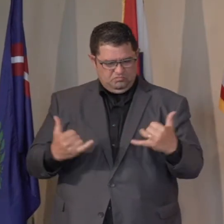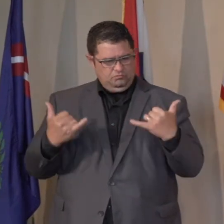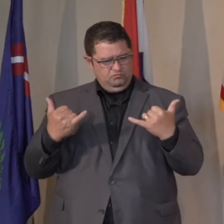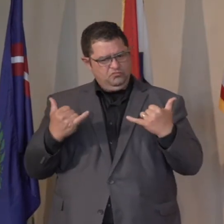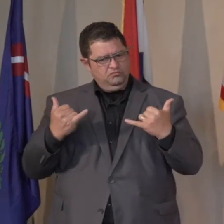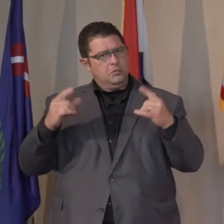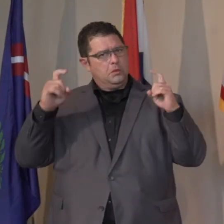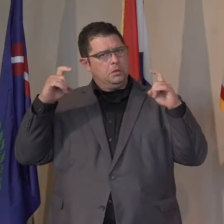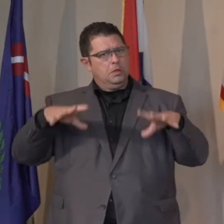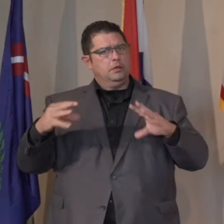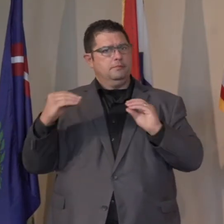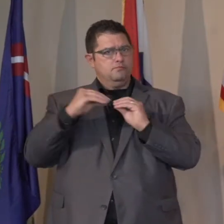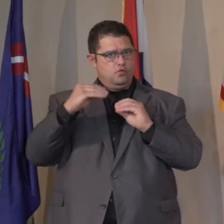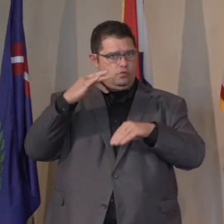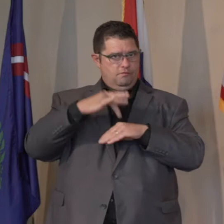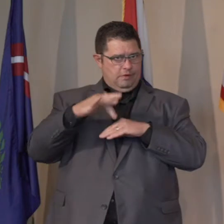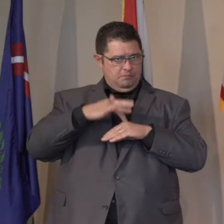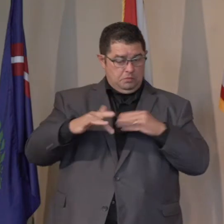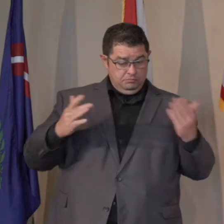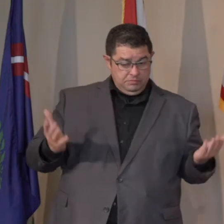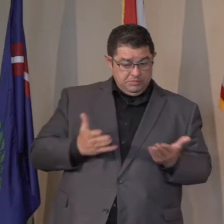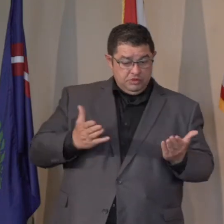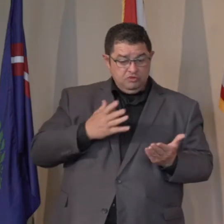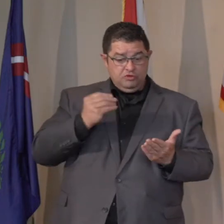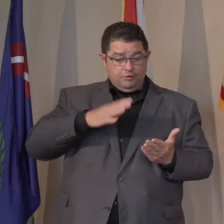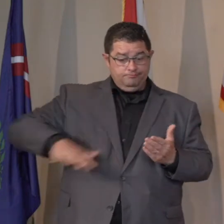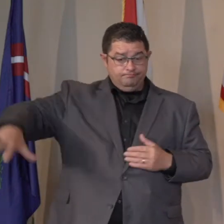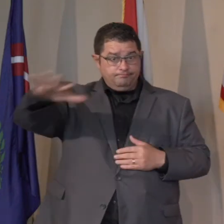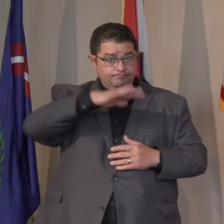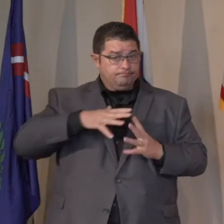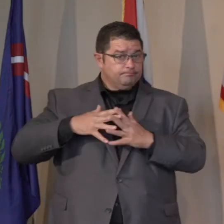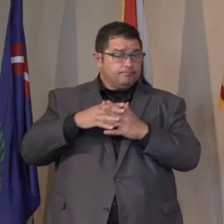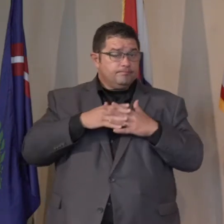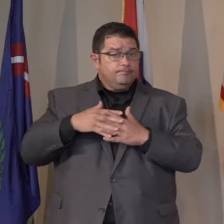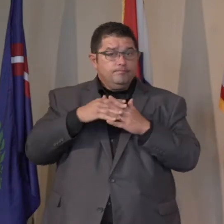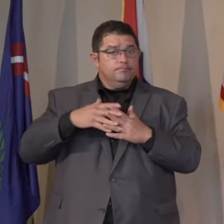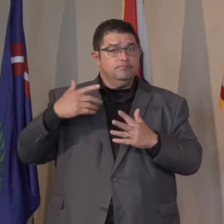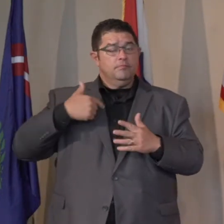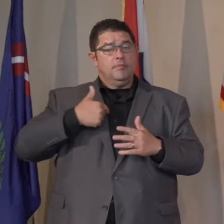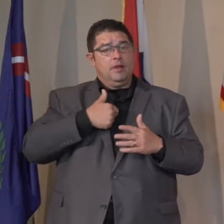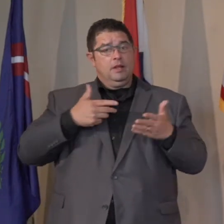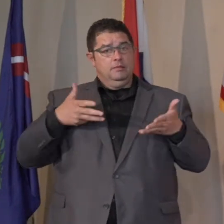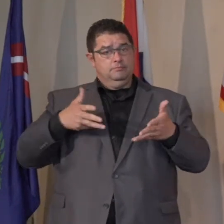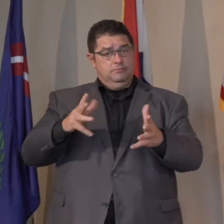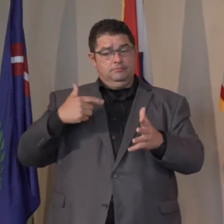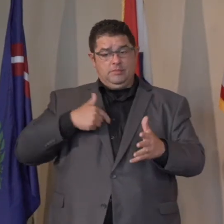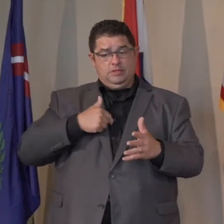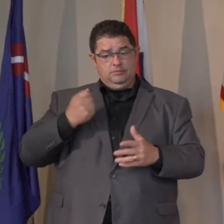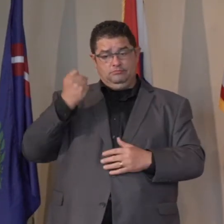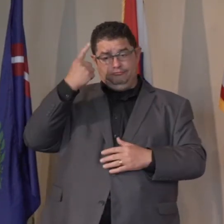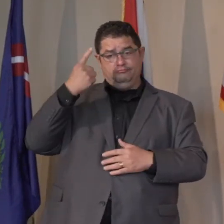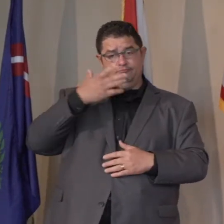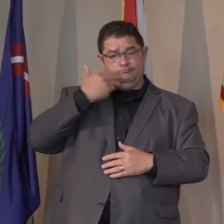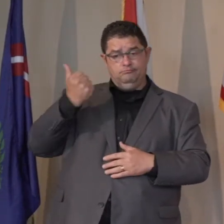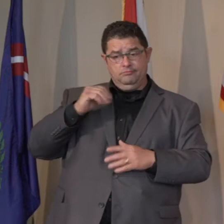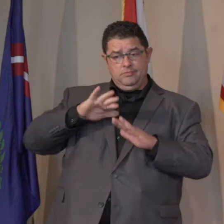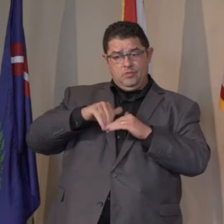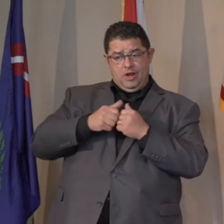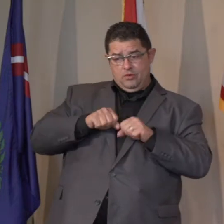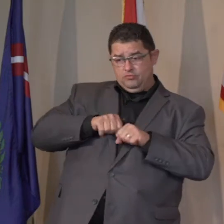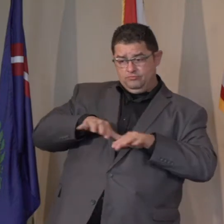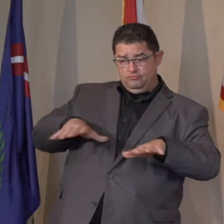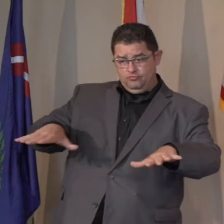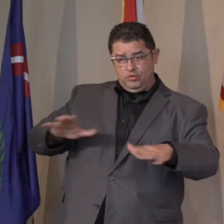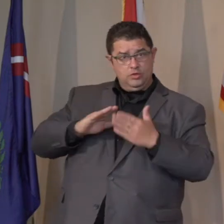is much more available here and across the country, and it lets us better understand how the virus spreads in our community, how